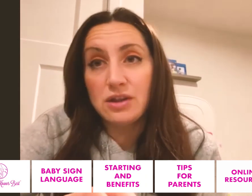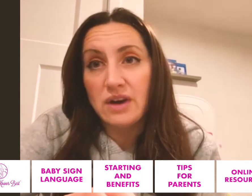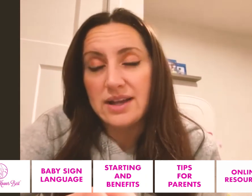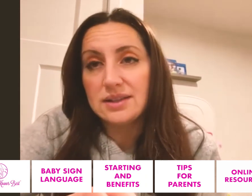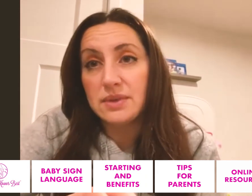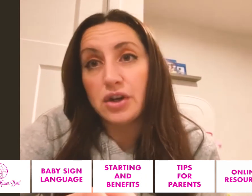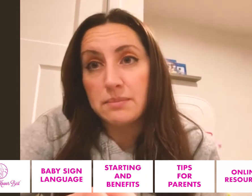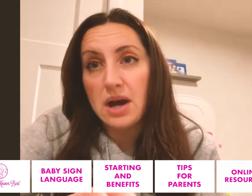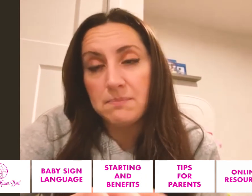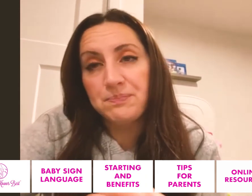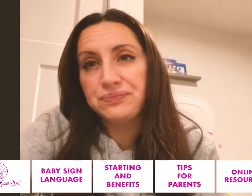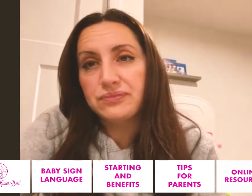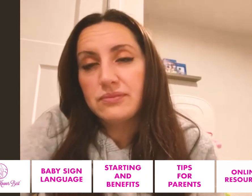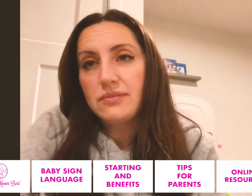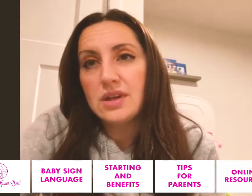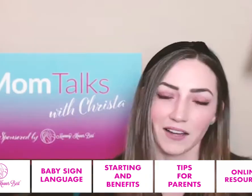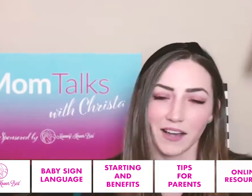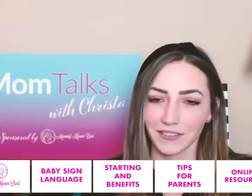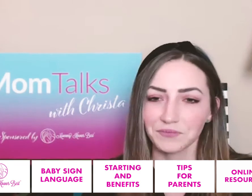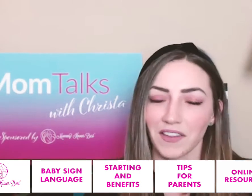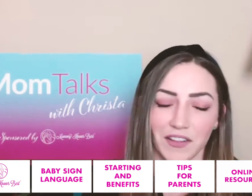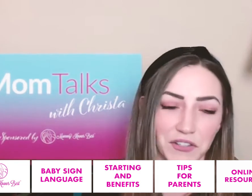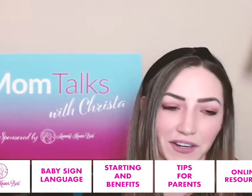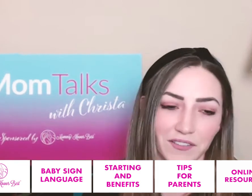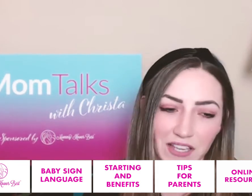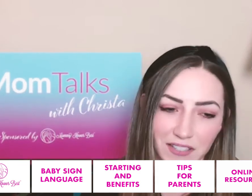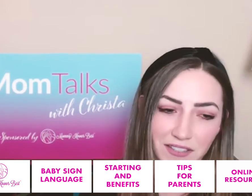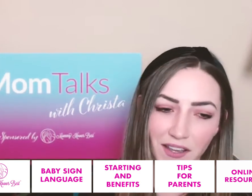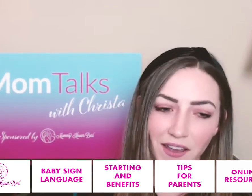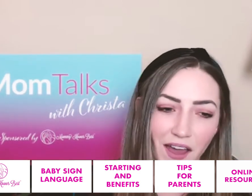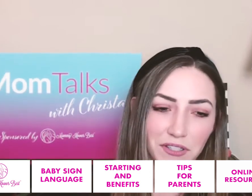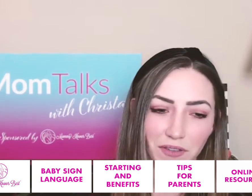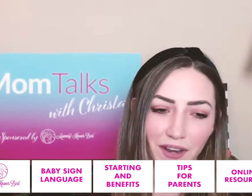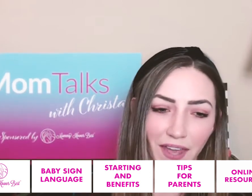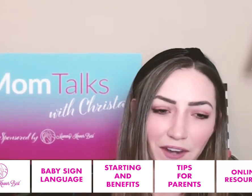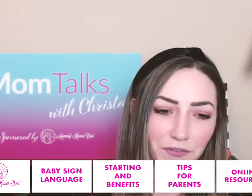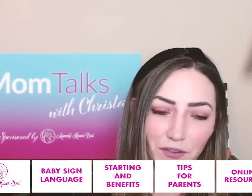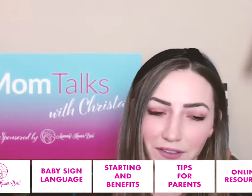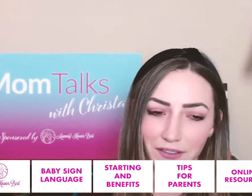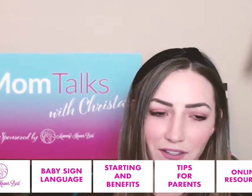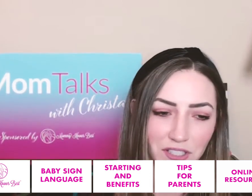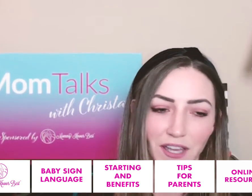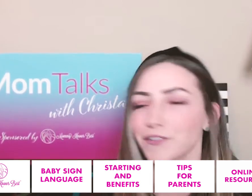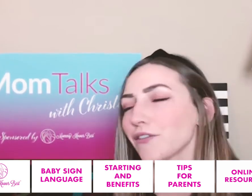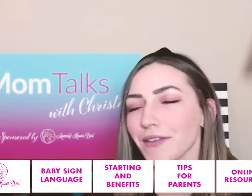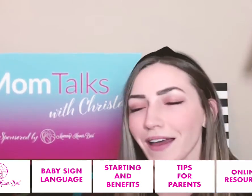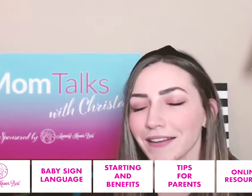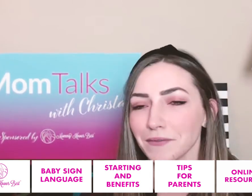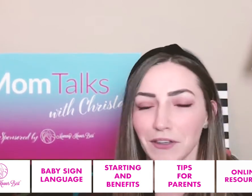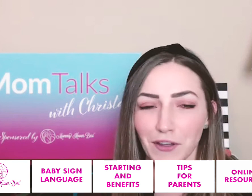rest to be a good mom. Yeah. So I think that's great advice. So then again, just again, for everyone that either might have